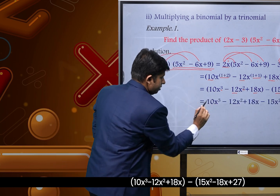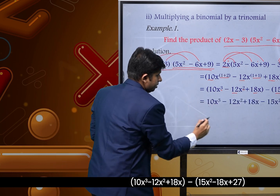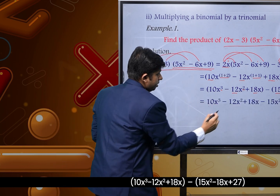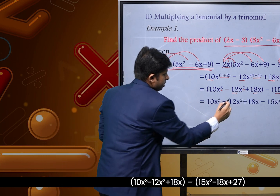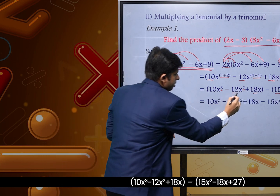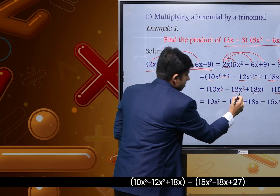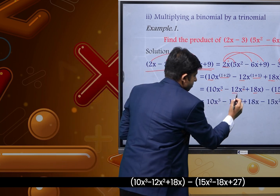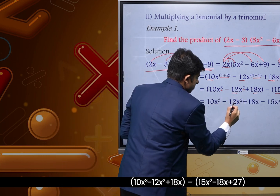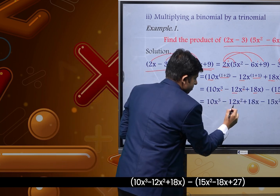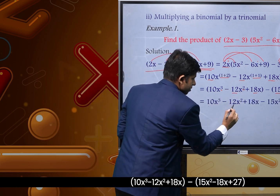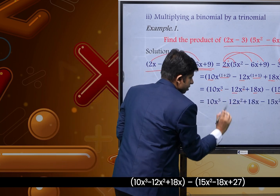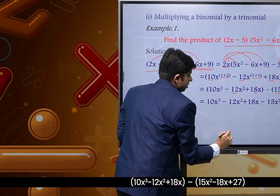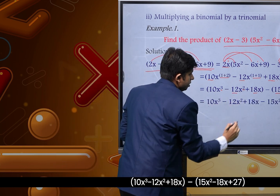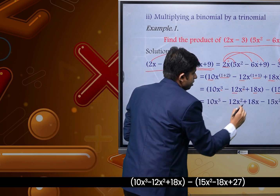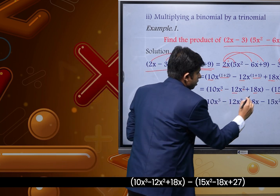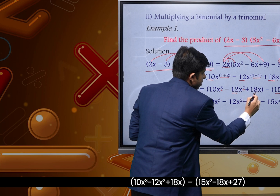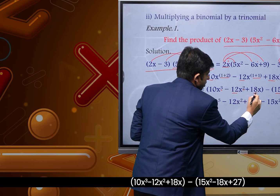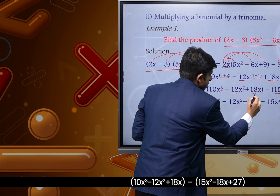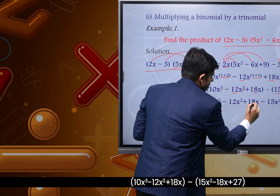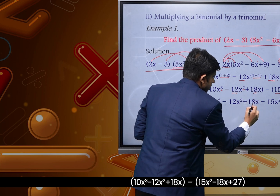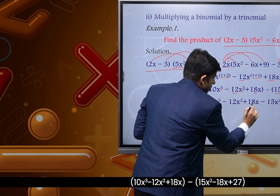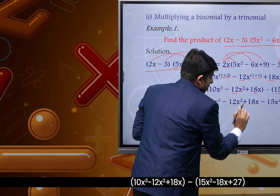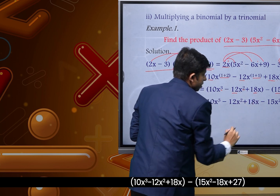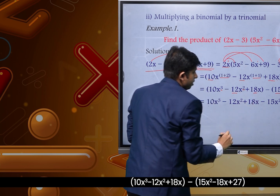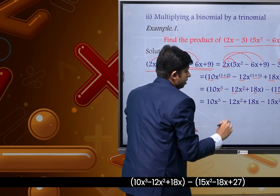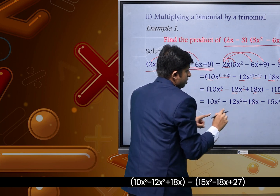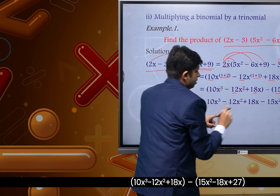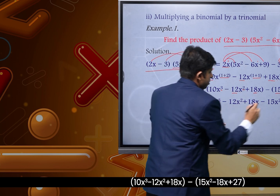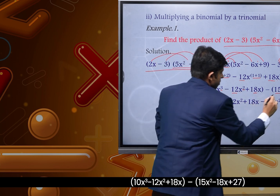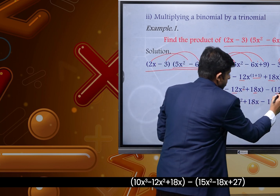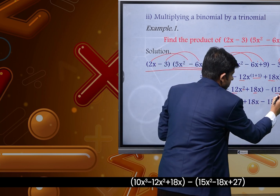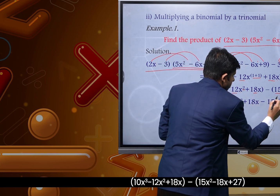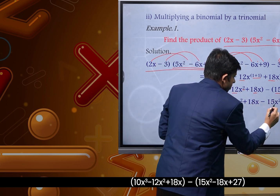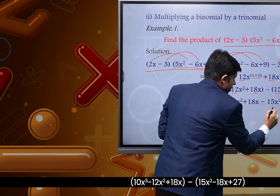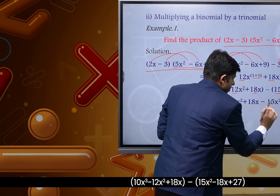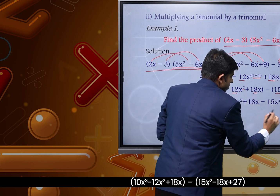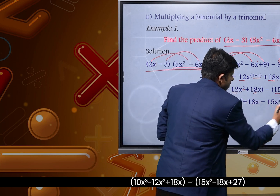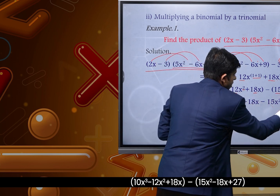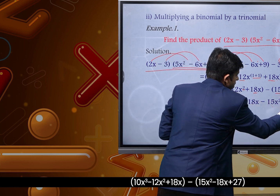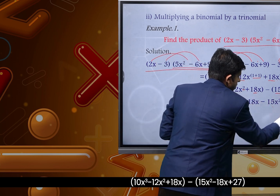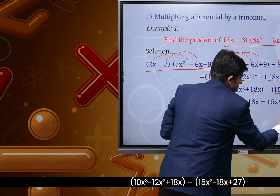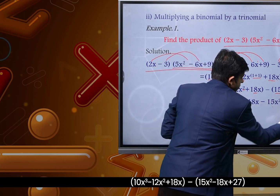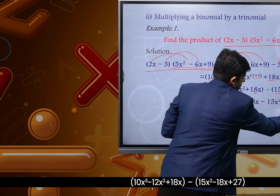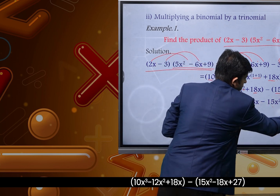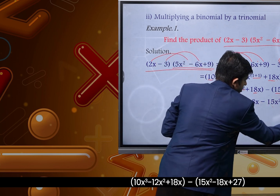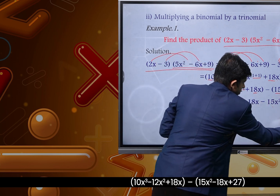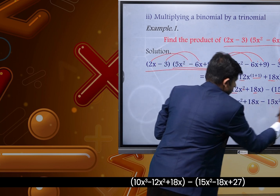10x cube minus 12x square plus 18x minus 15x square plus 18x minus